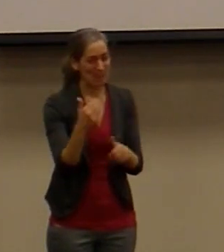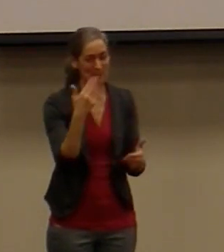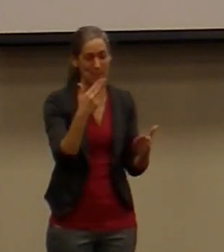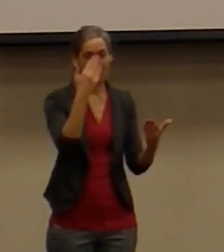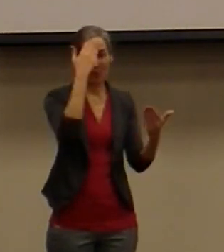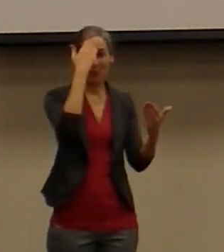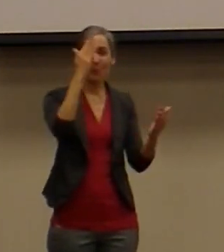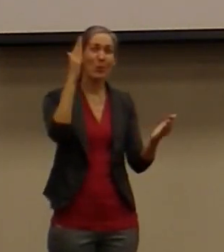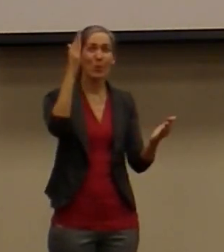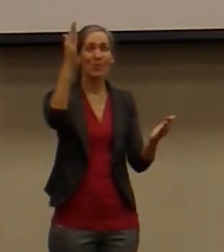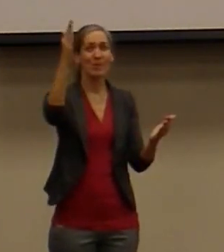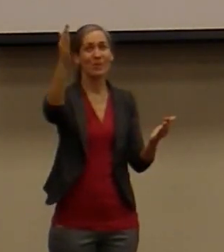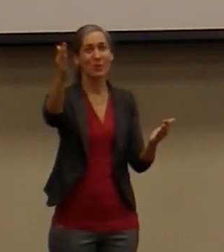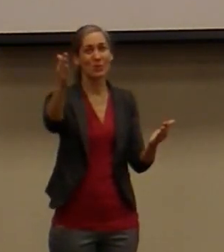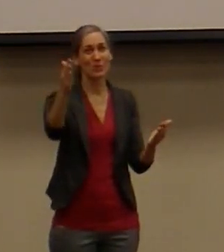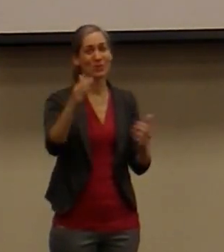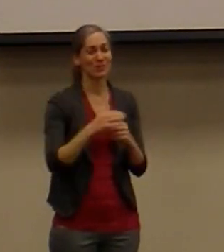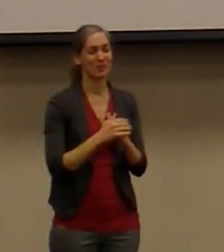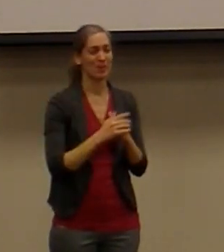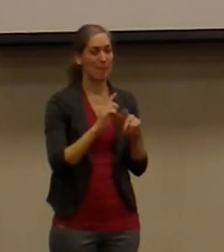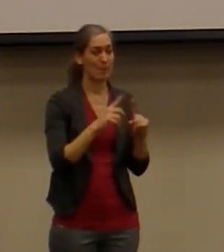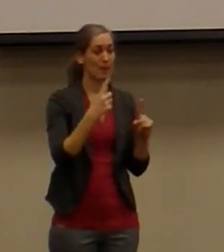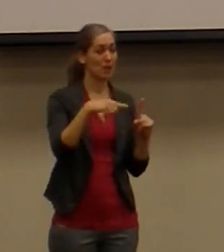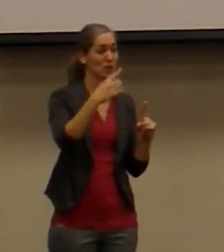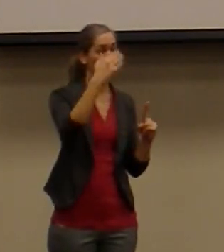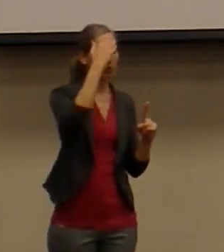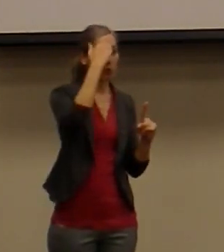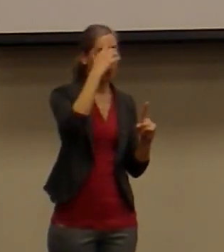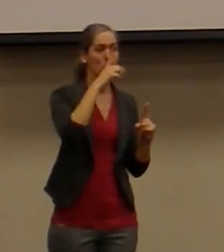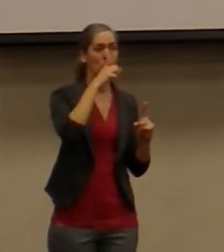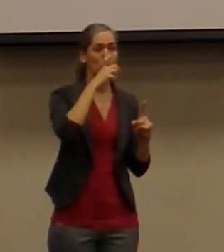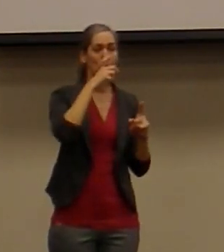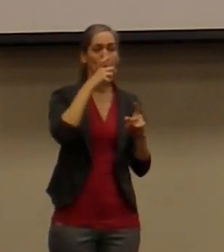the future, but you know who holds it.